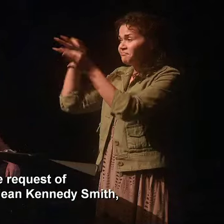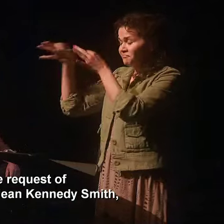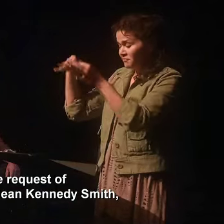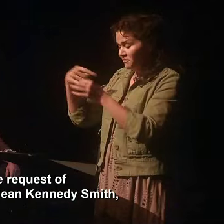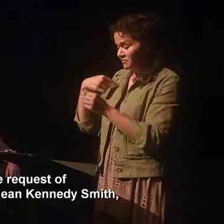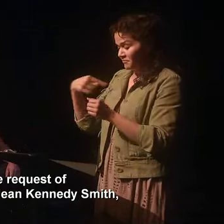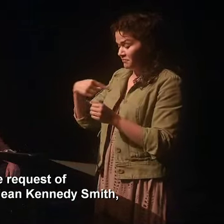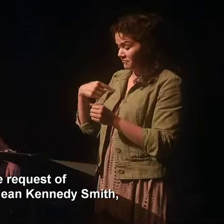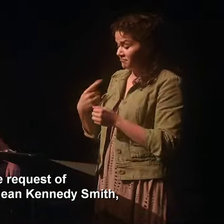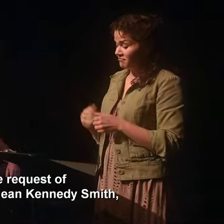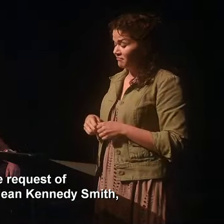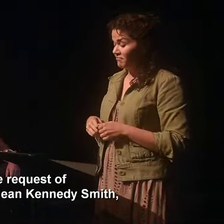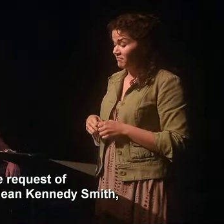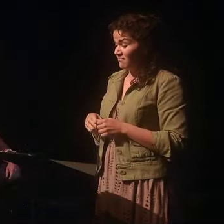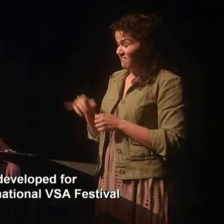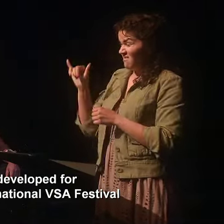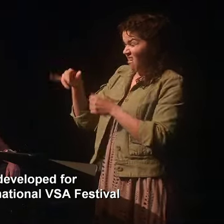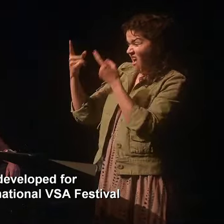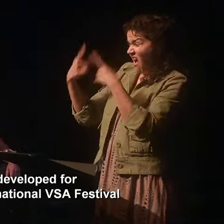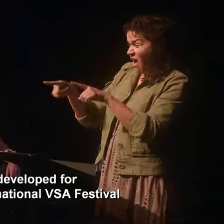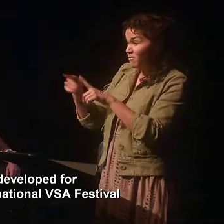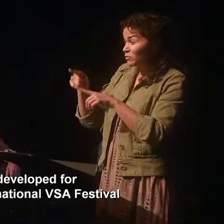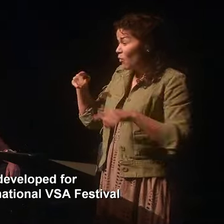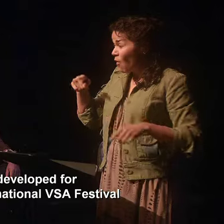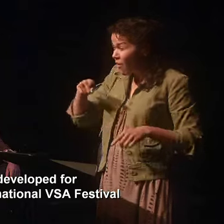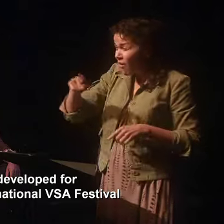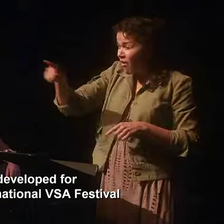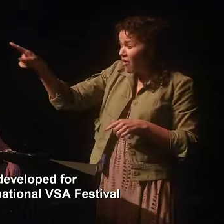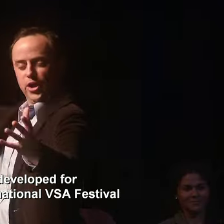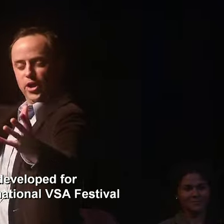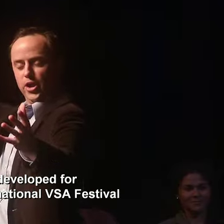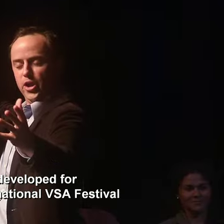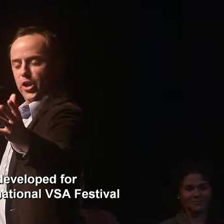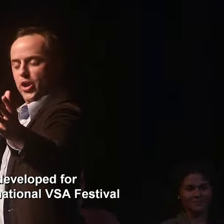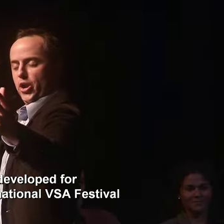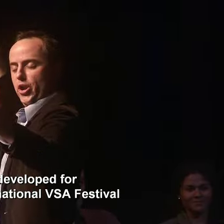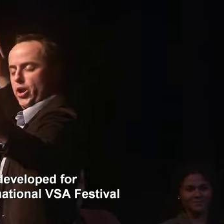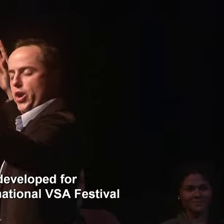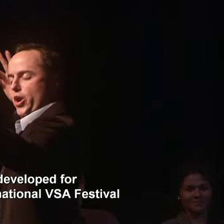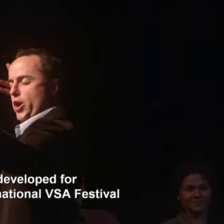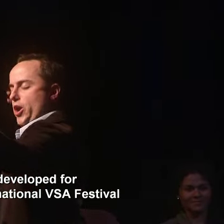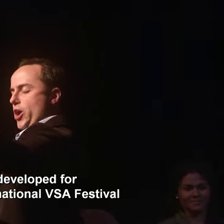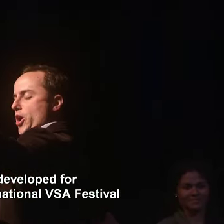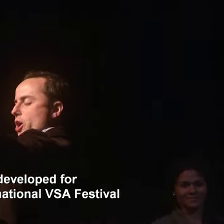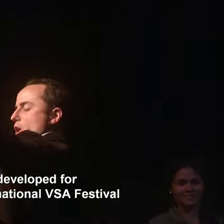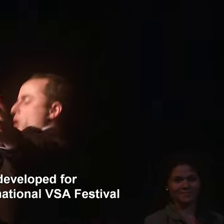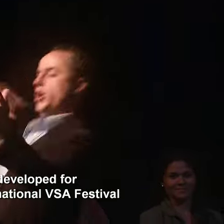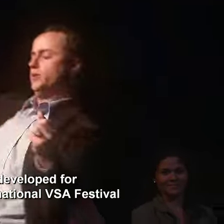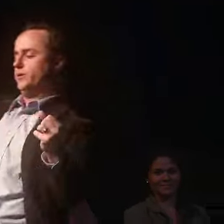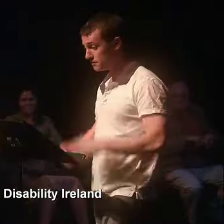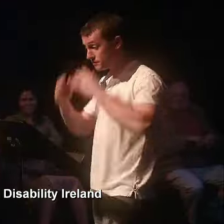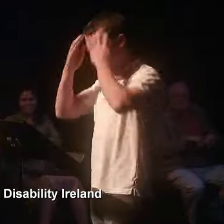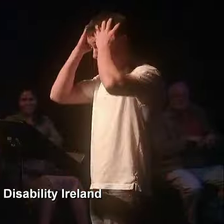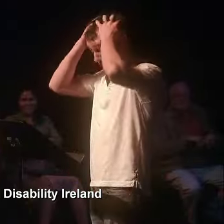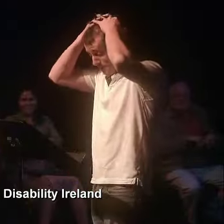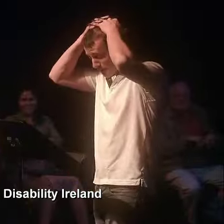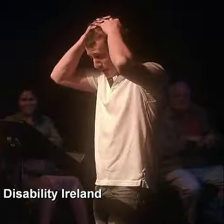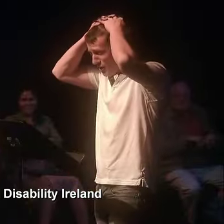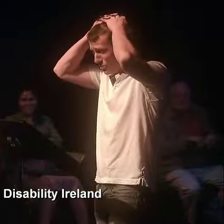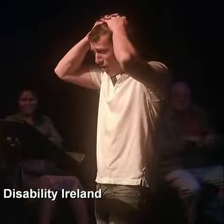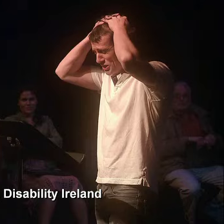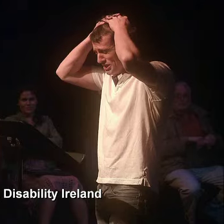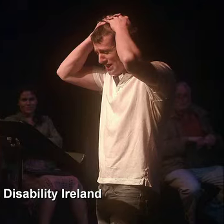of Ambassador Jean Kennedy Smith, it was developed for the 2010 International VSA Festival by Arts